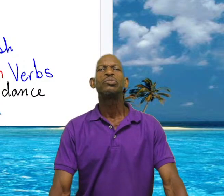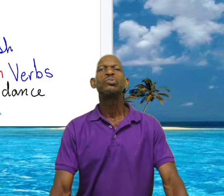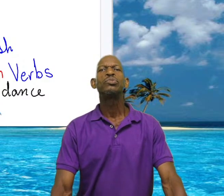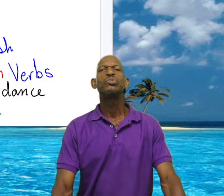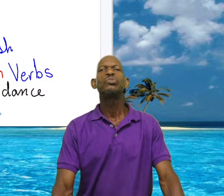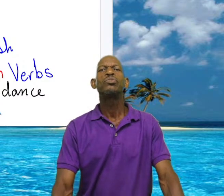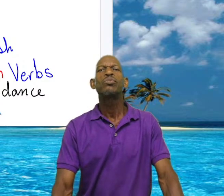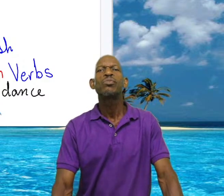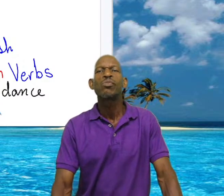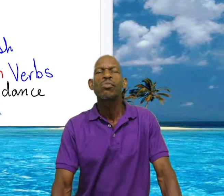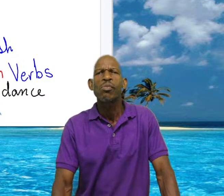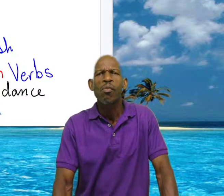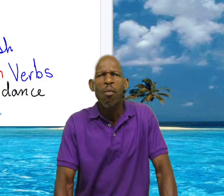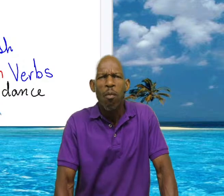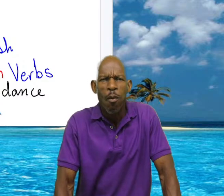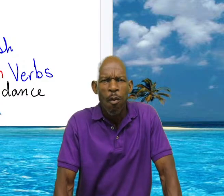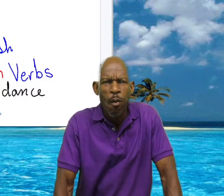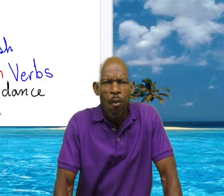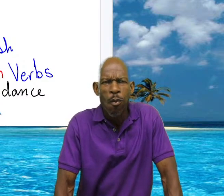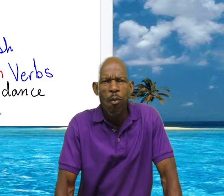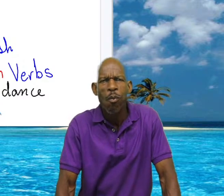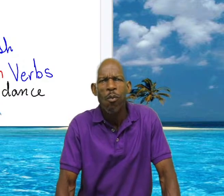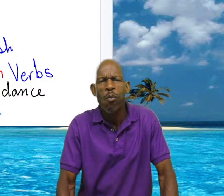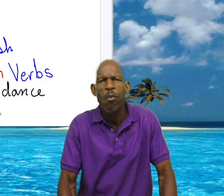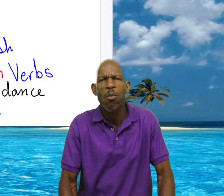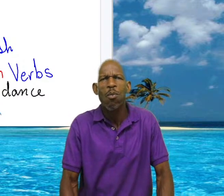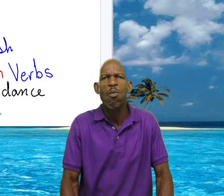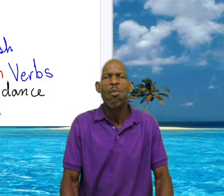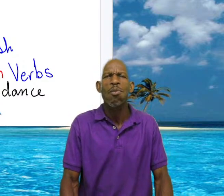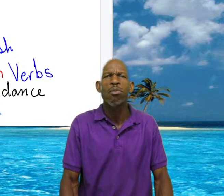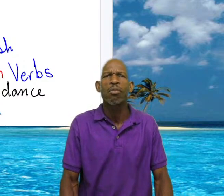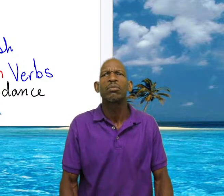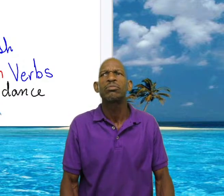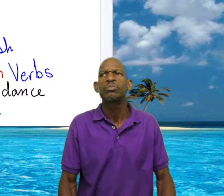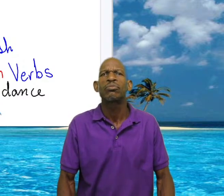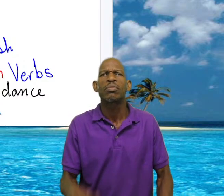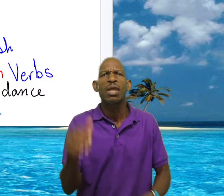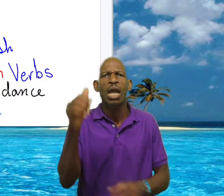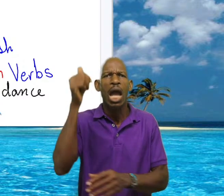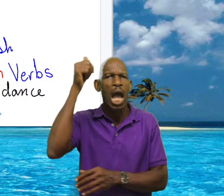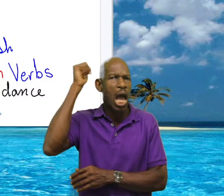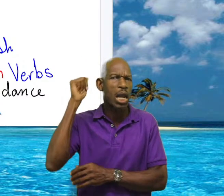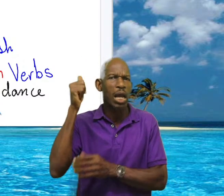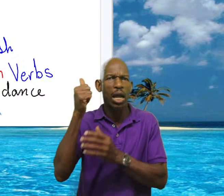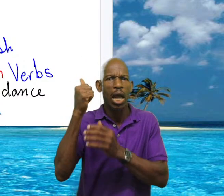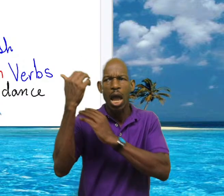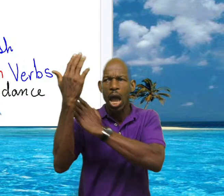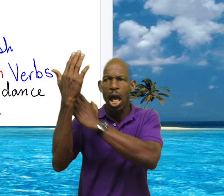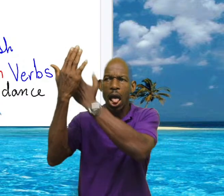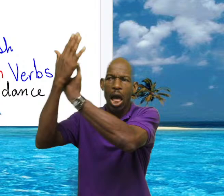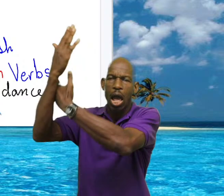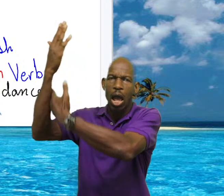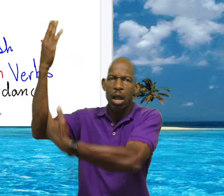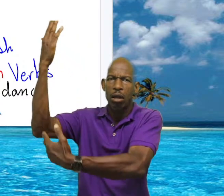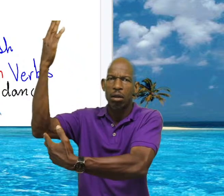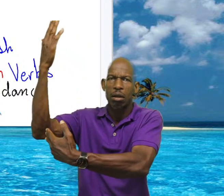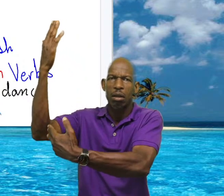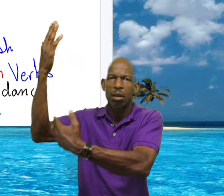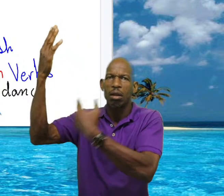I'm seeing I'm seeing you signing Adana, but your hand outside of the screen. So I'm not seeing this. All right,